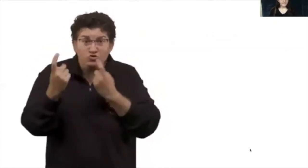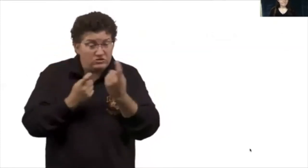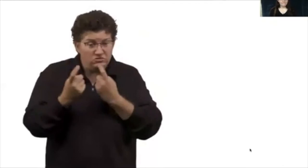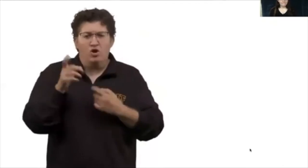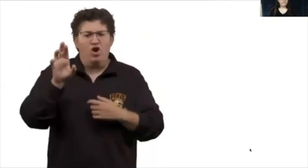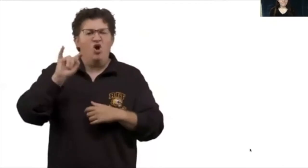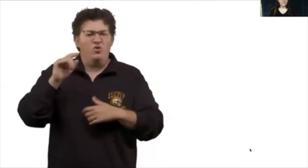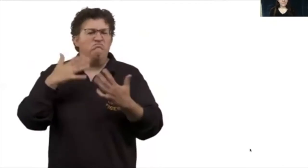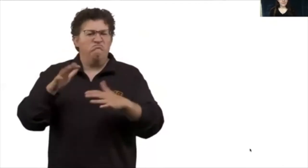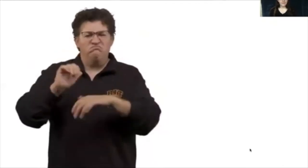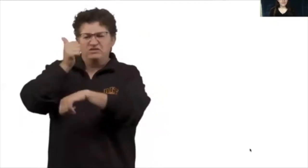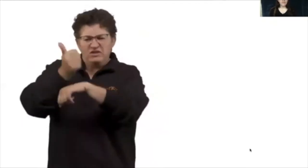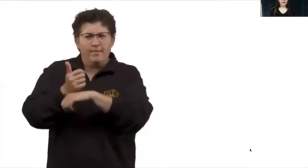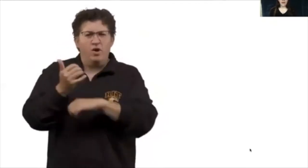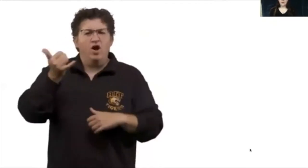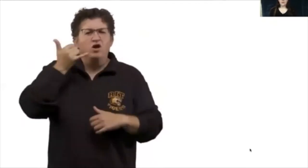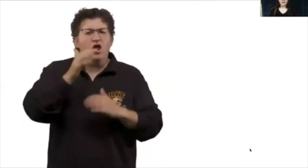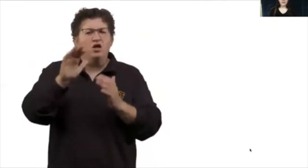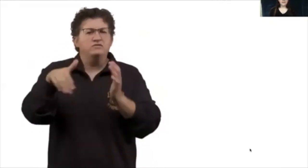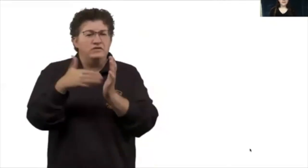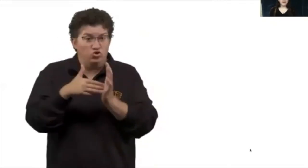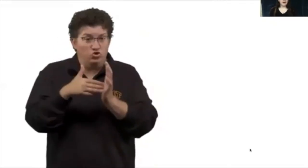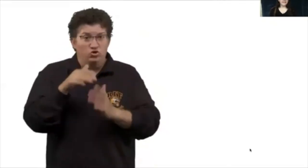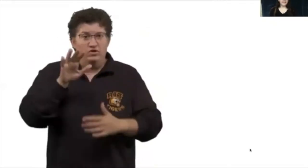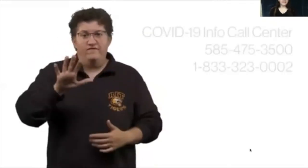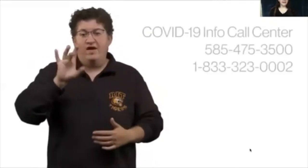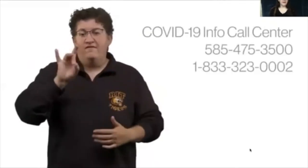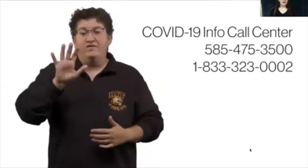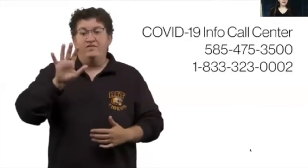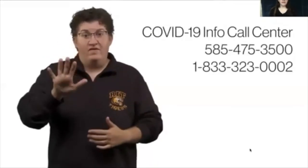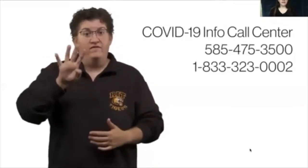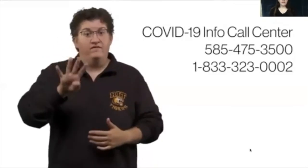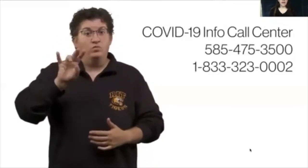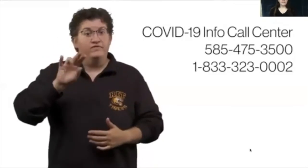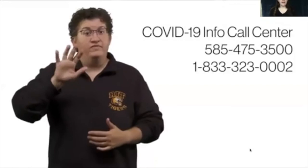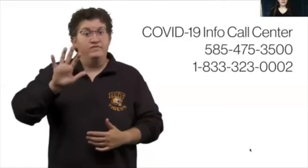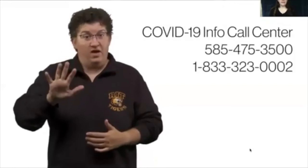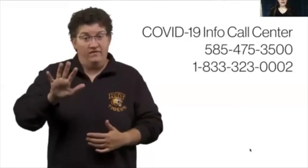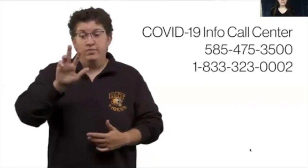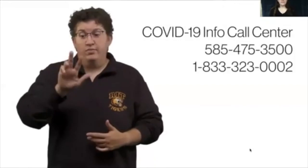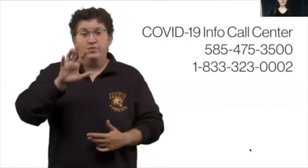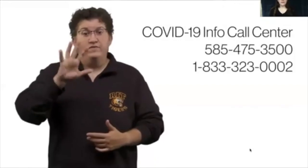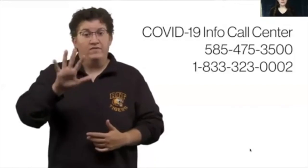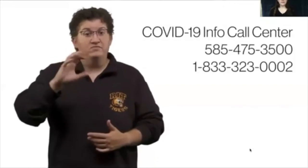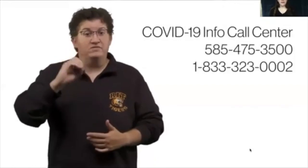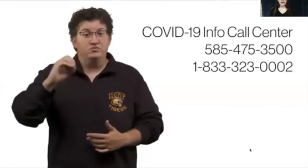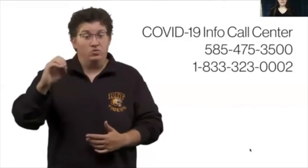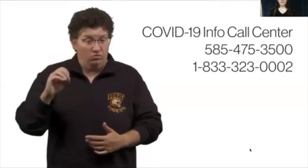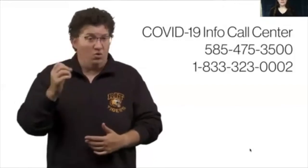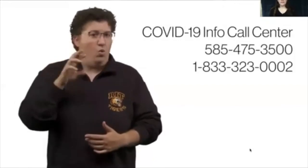If there are any more questions, RIT has set up a call center at